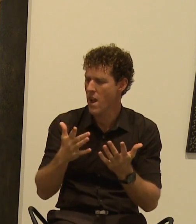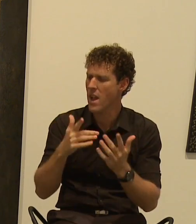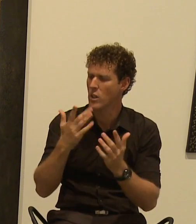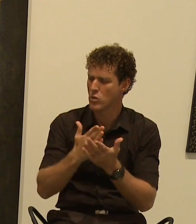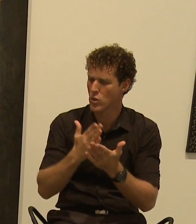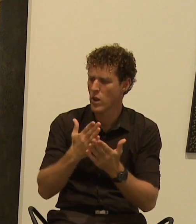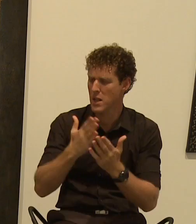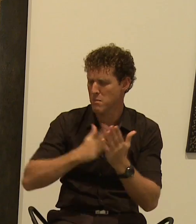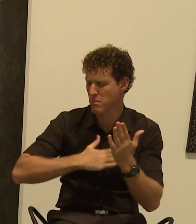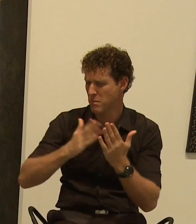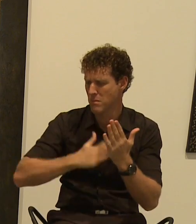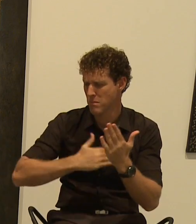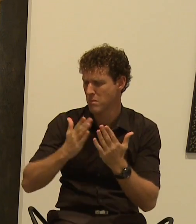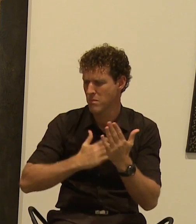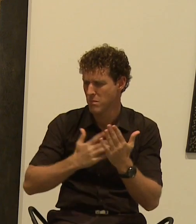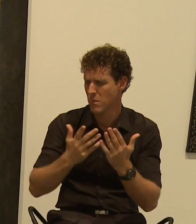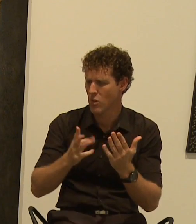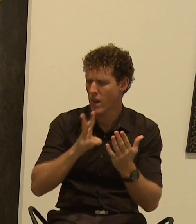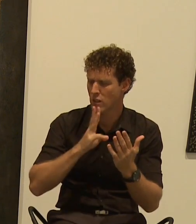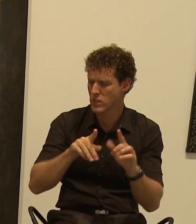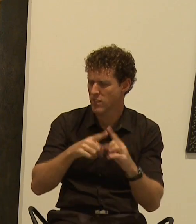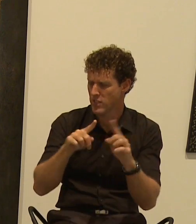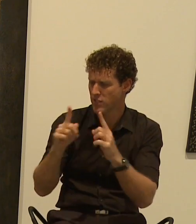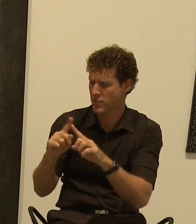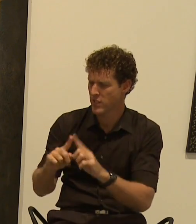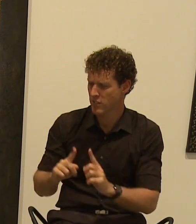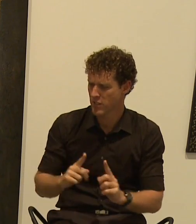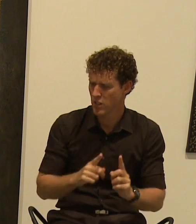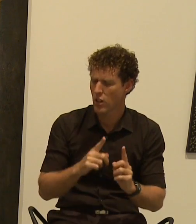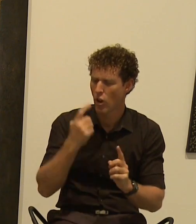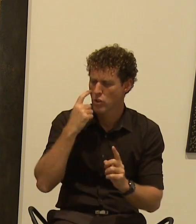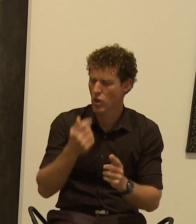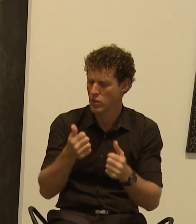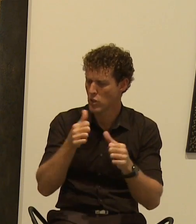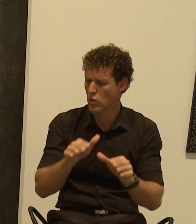300 copies of this image. So it was about using that